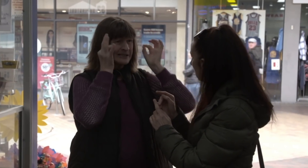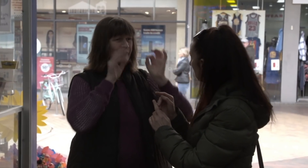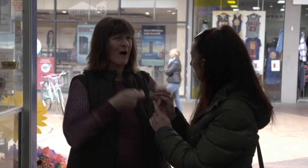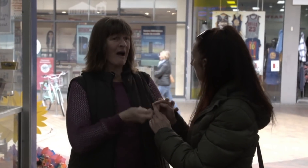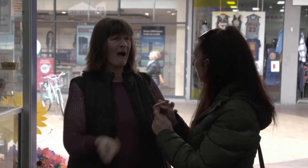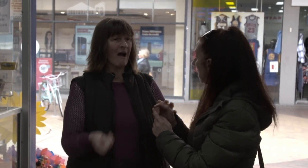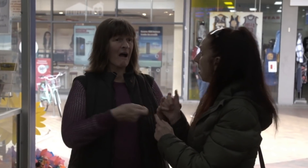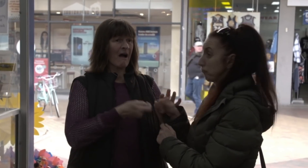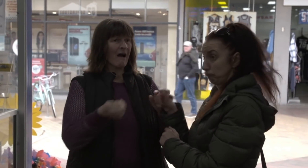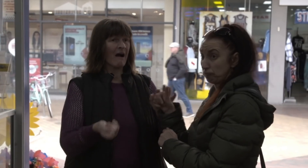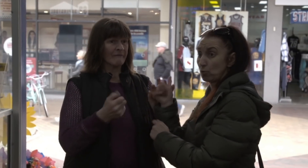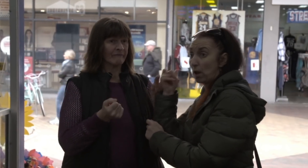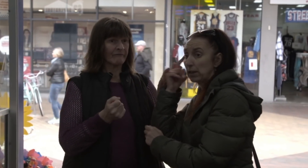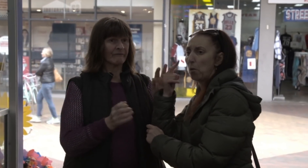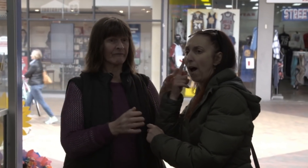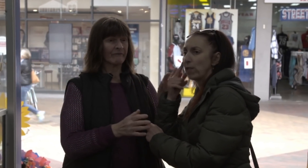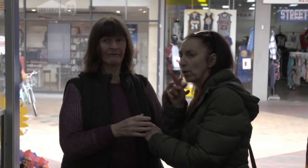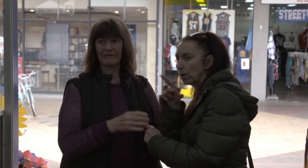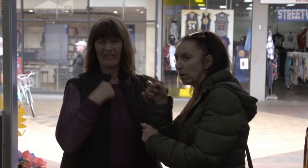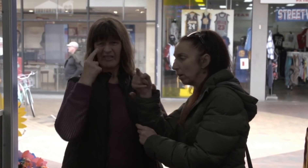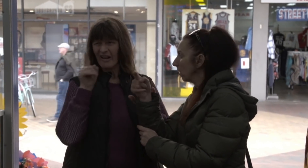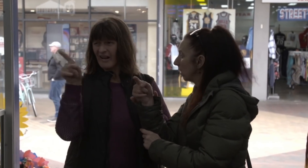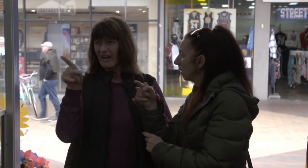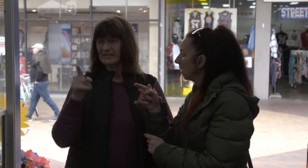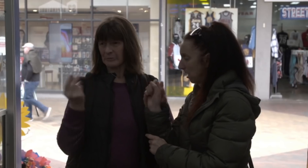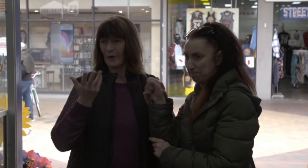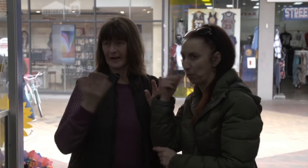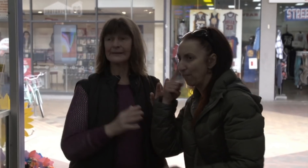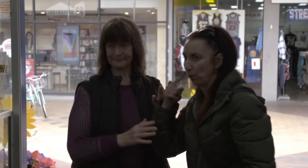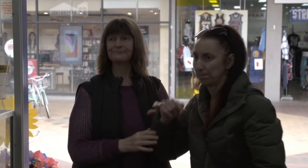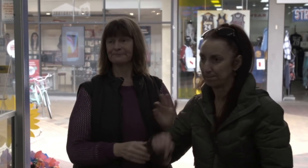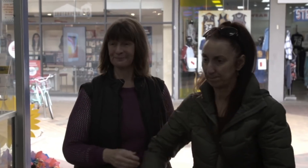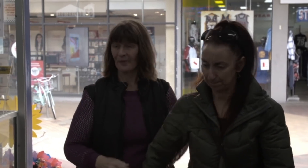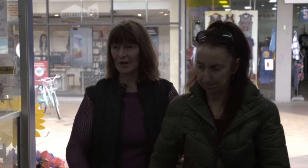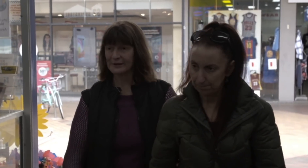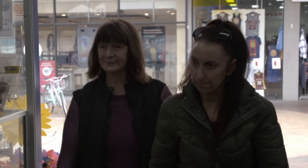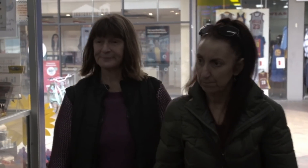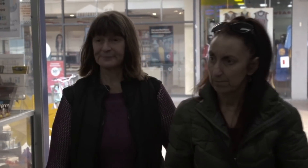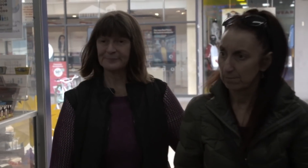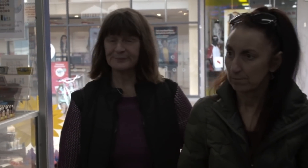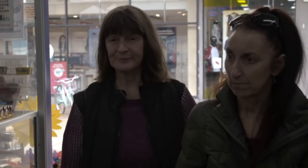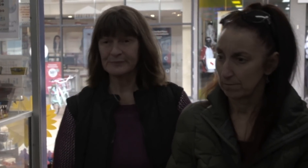Just wondering if there's any little hats for my cane. I think they're over that way somewhere.